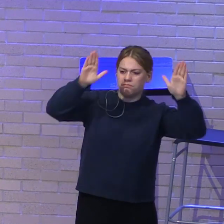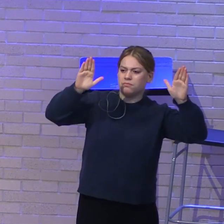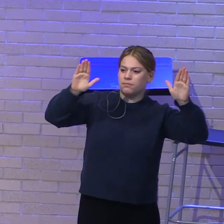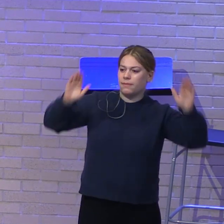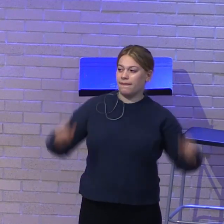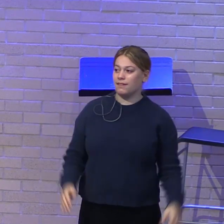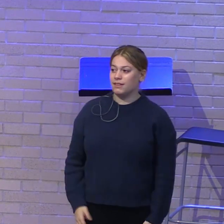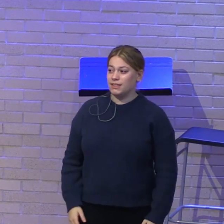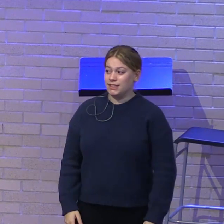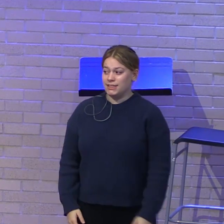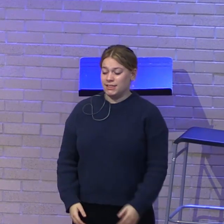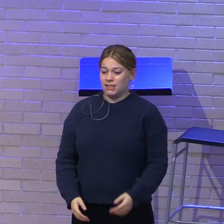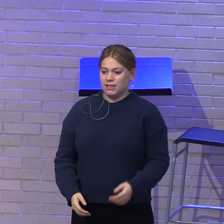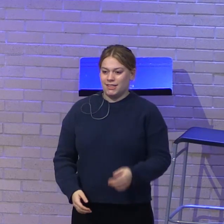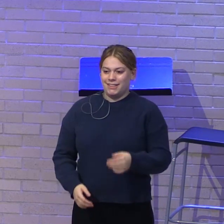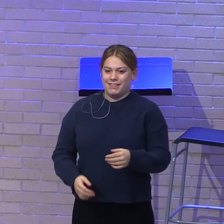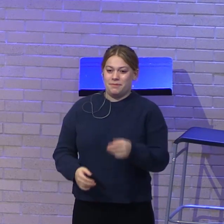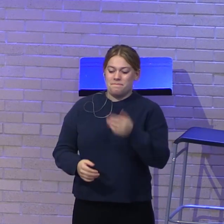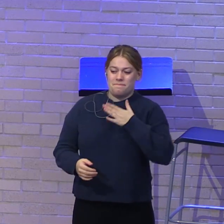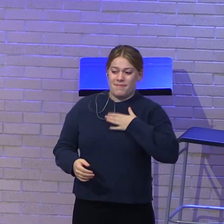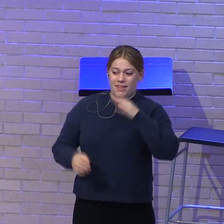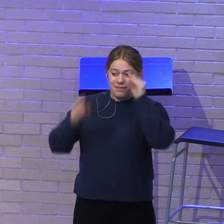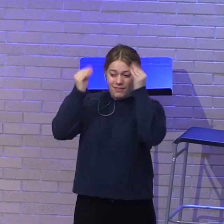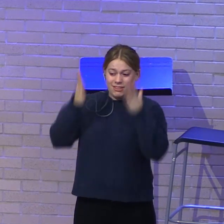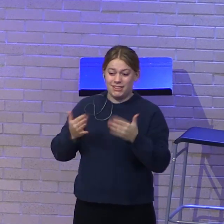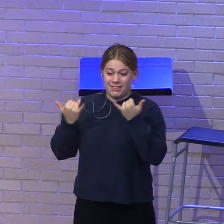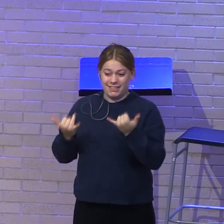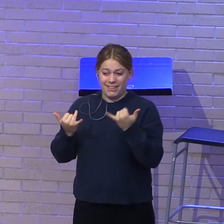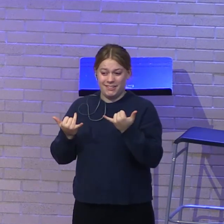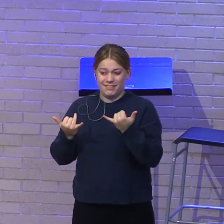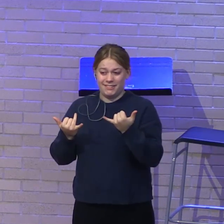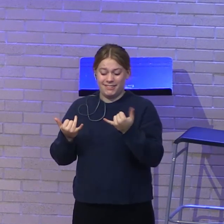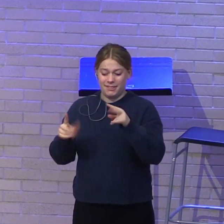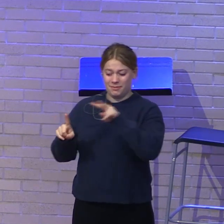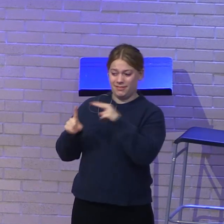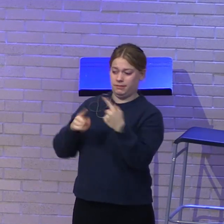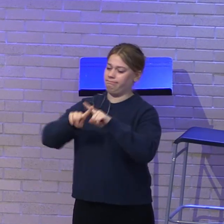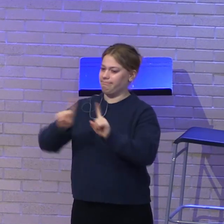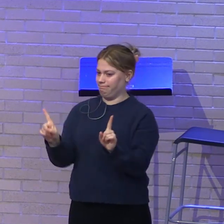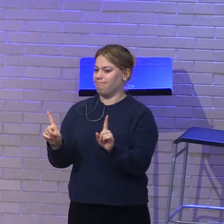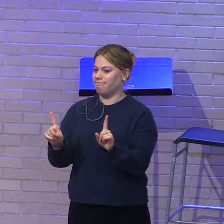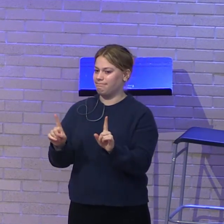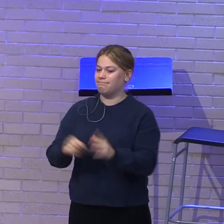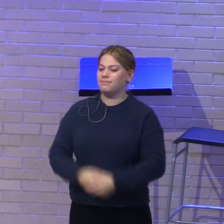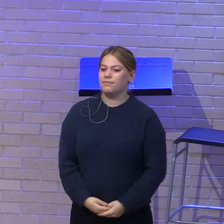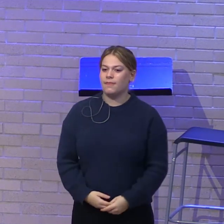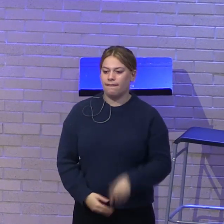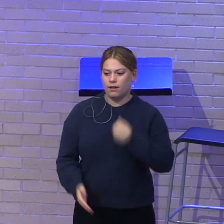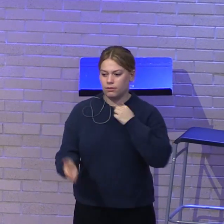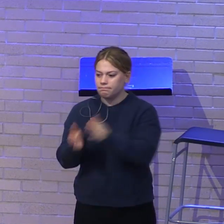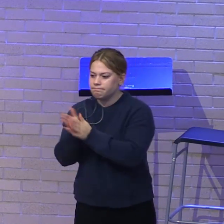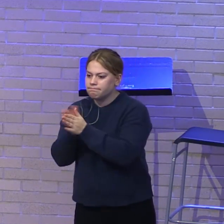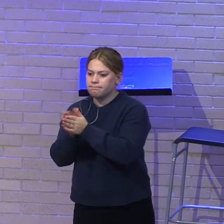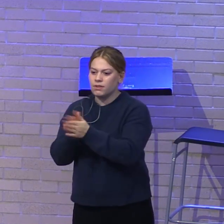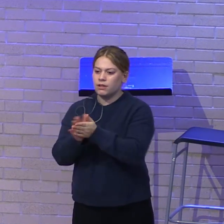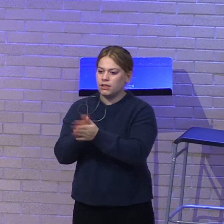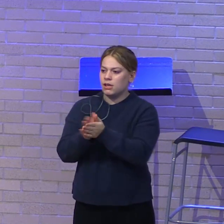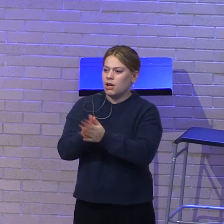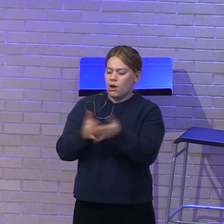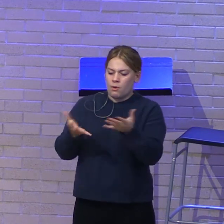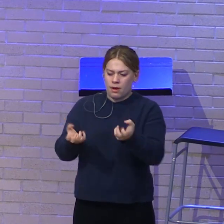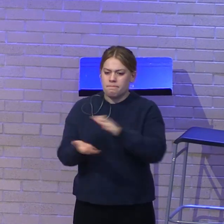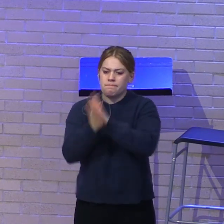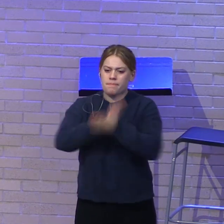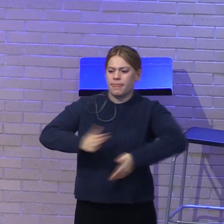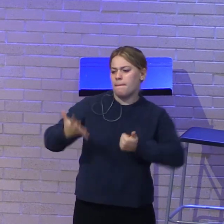from how a lot of my professors see me right now. I was well active in my school and pushed myself academically to be the best version